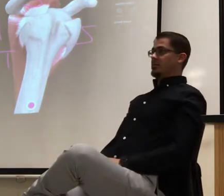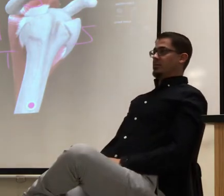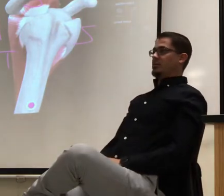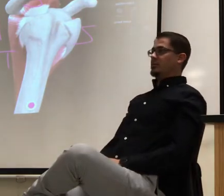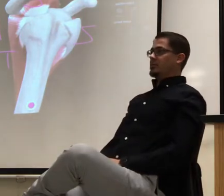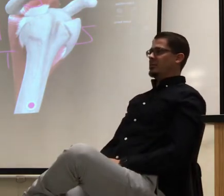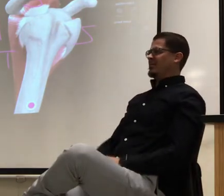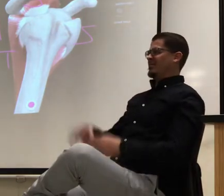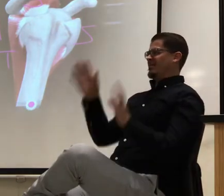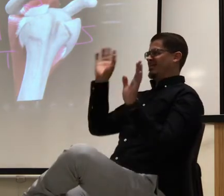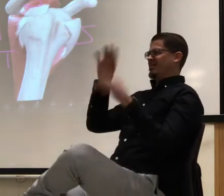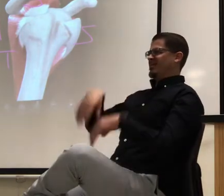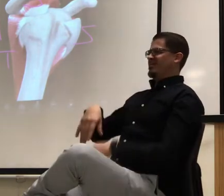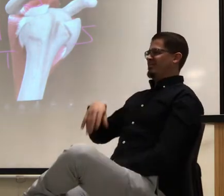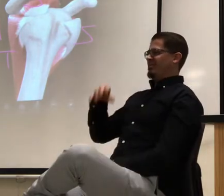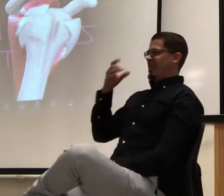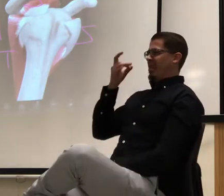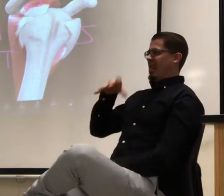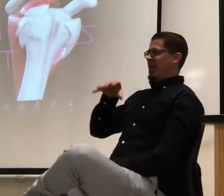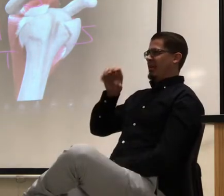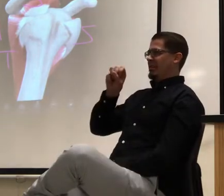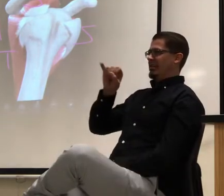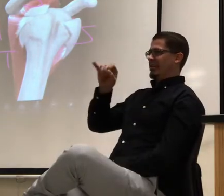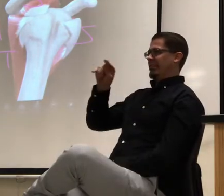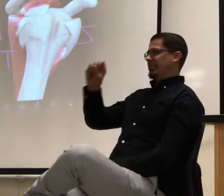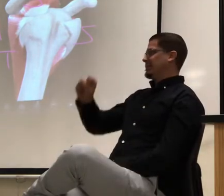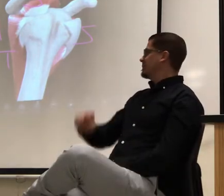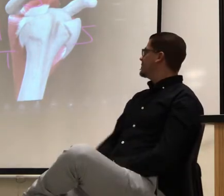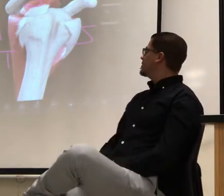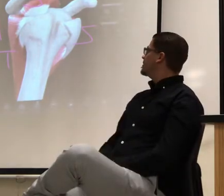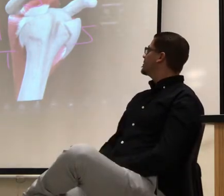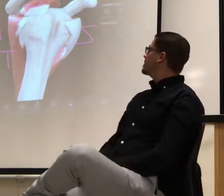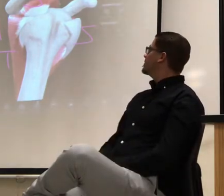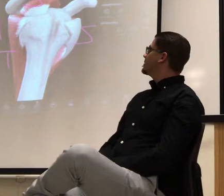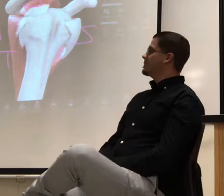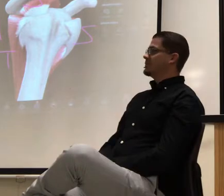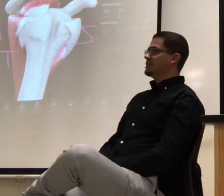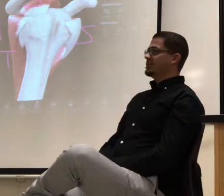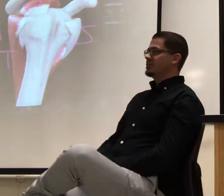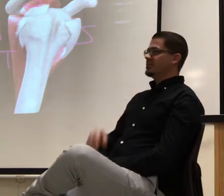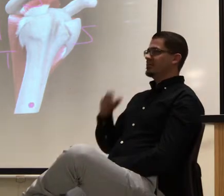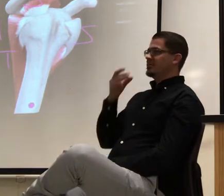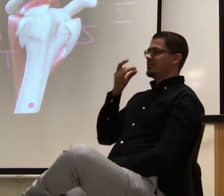Okay, let me get rid of that. I want to leave it up there the whole time.